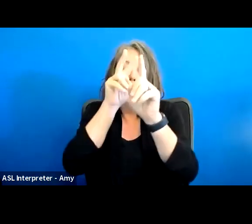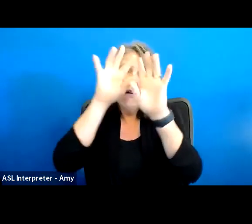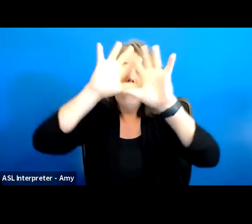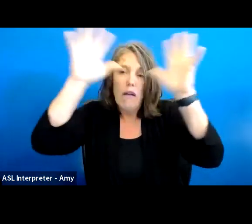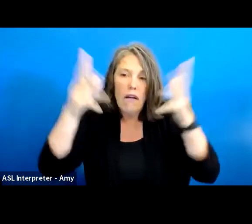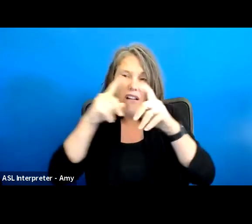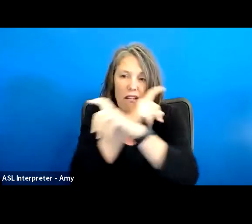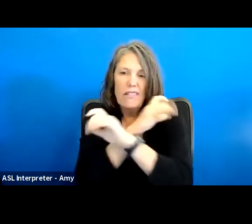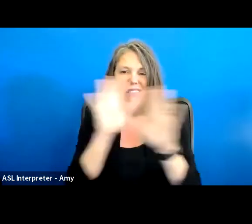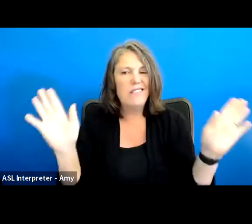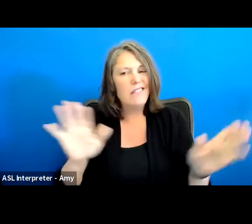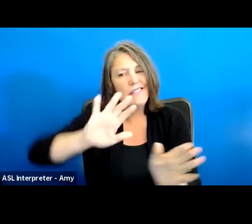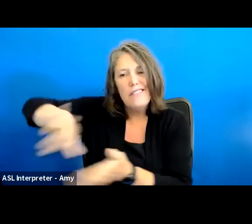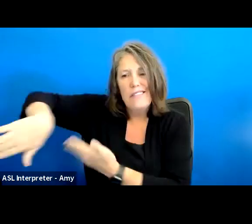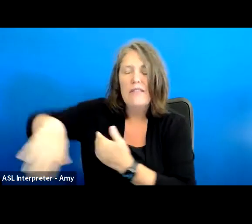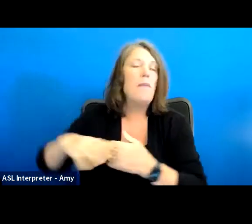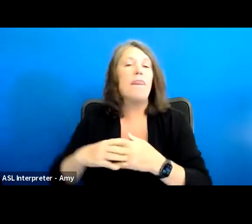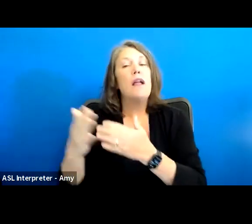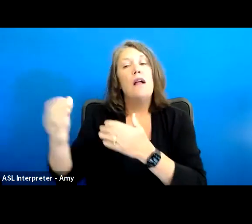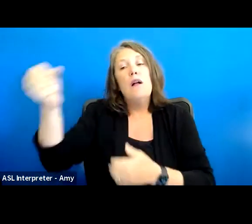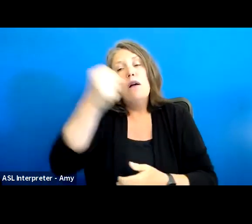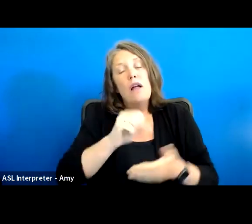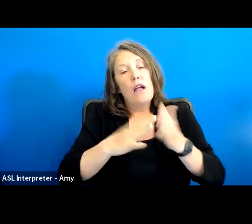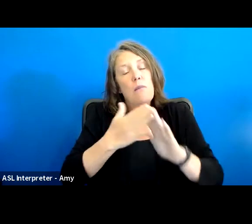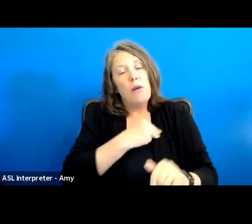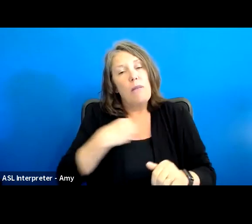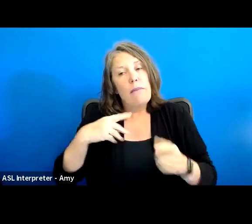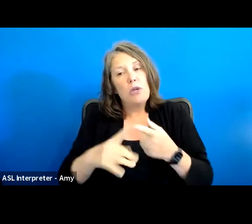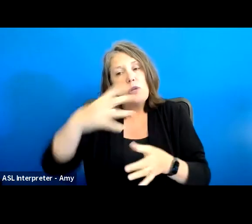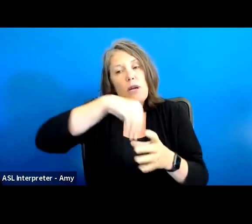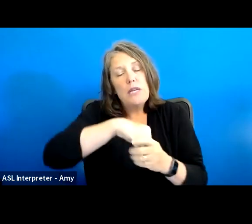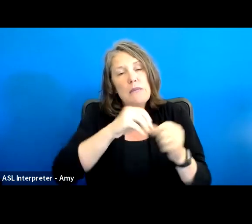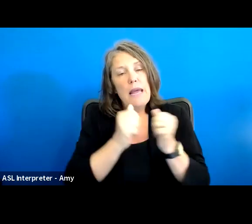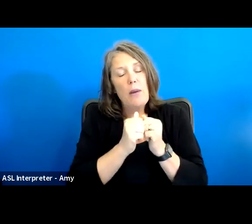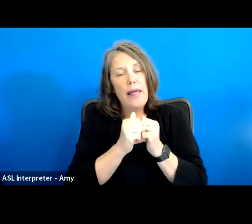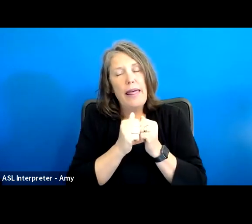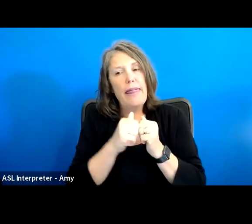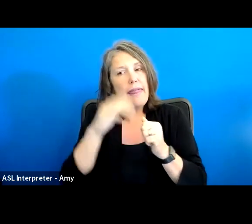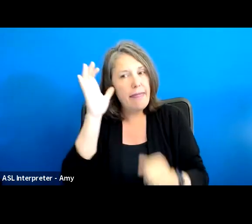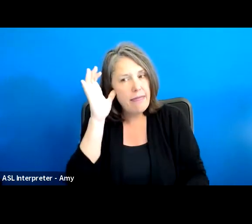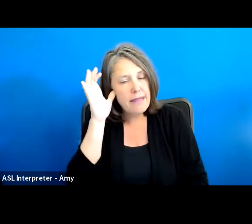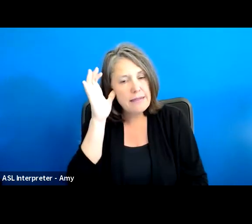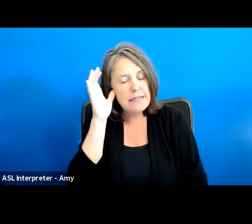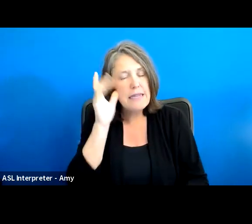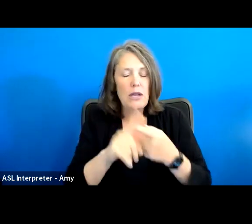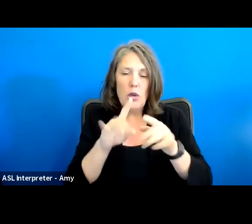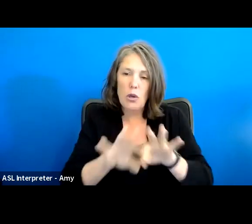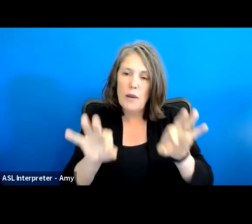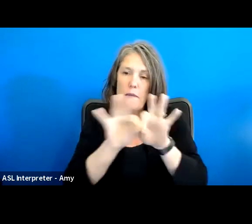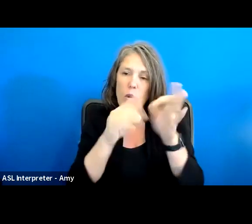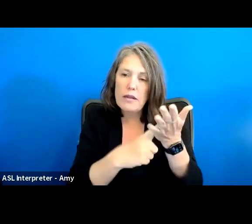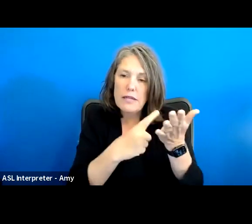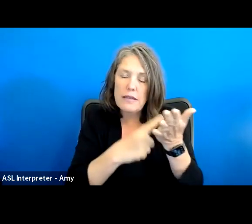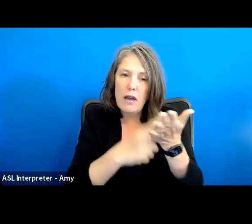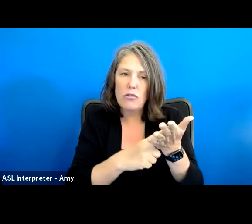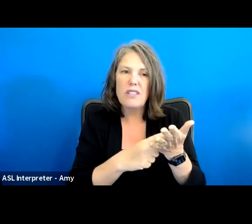So, bringing in community members to participate in and listen to important discussions